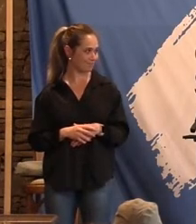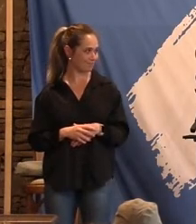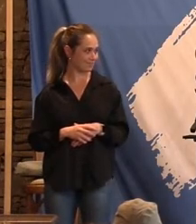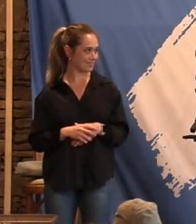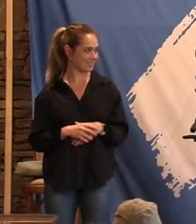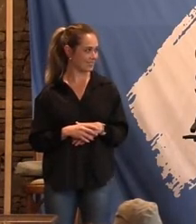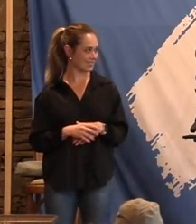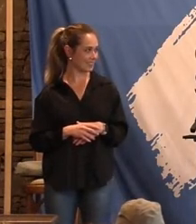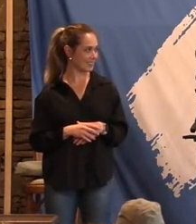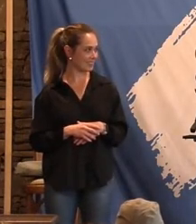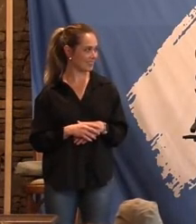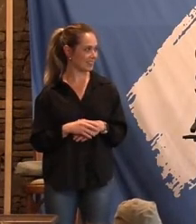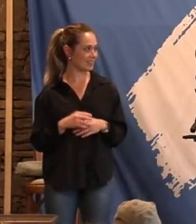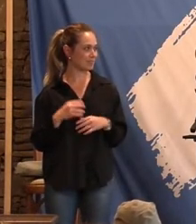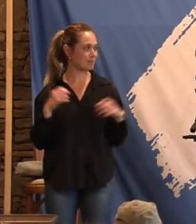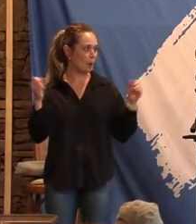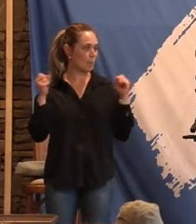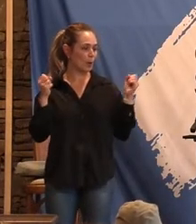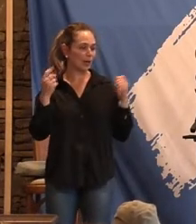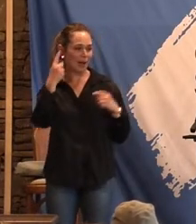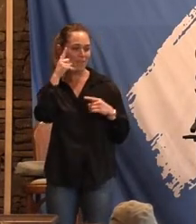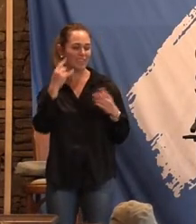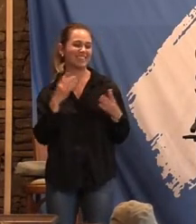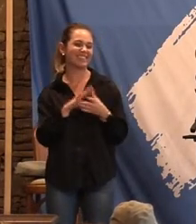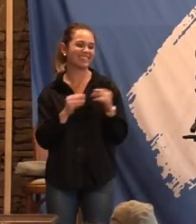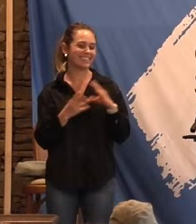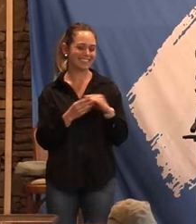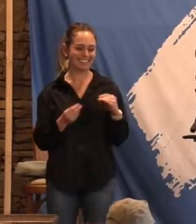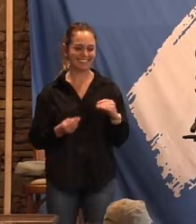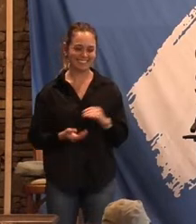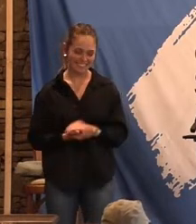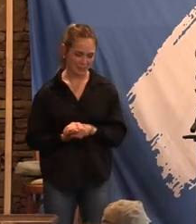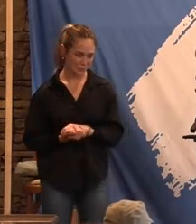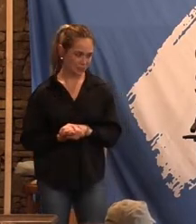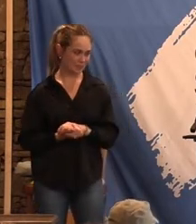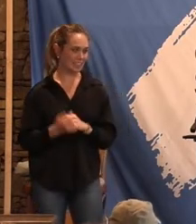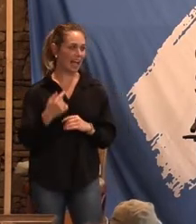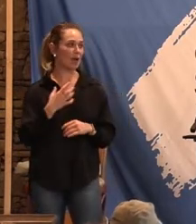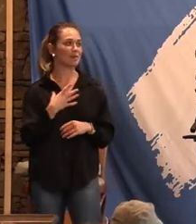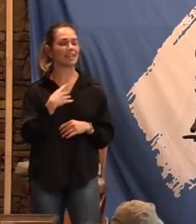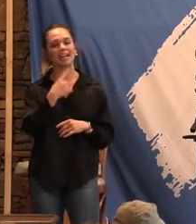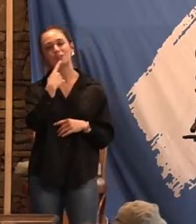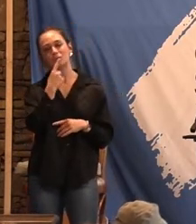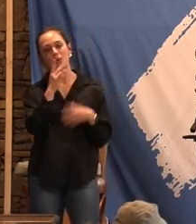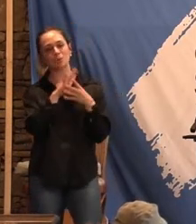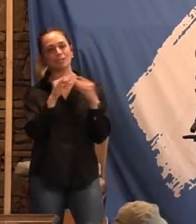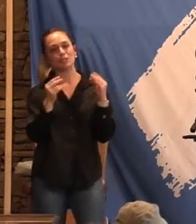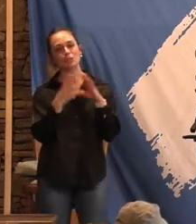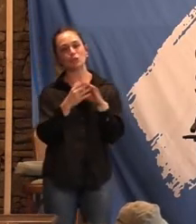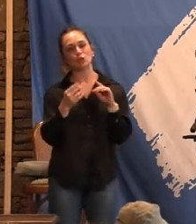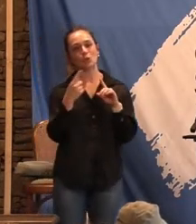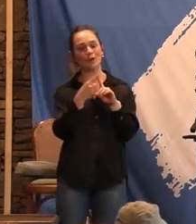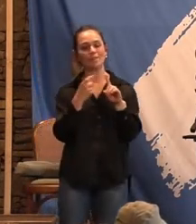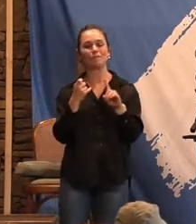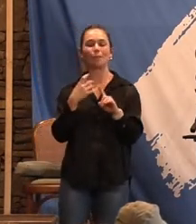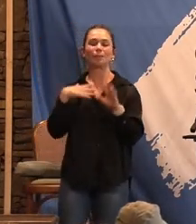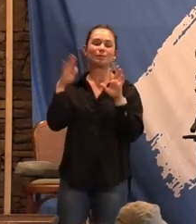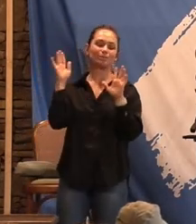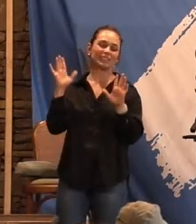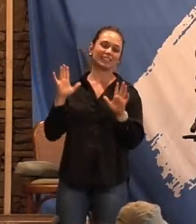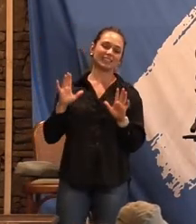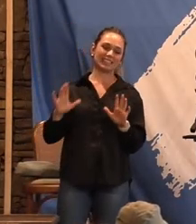I'm afraid you're going to have a bit of a workout with this story. I would like to tell you a story from the